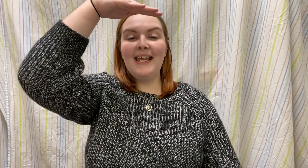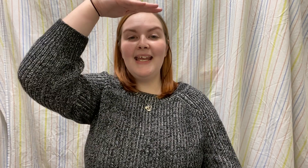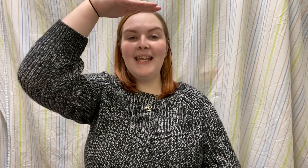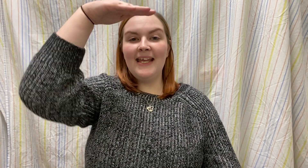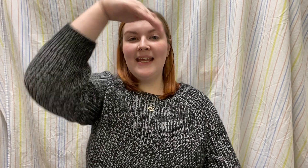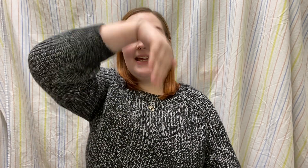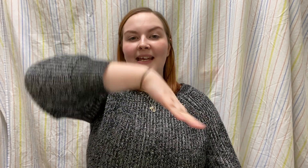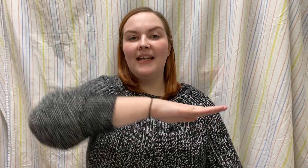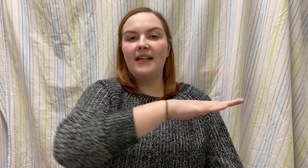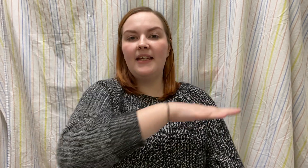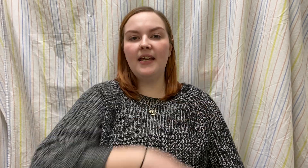L-ick.